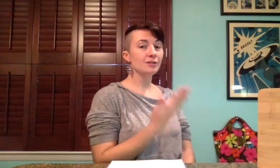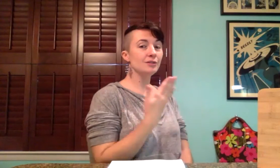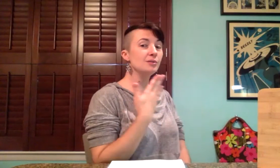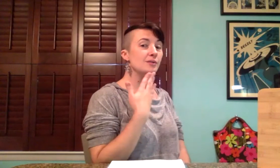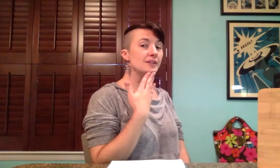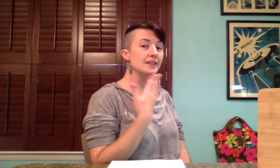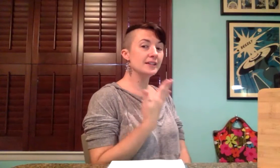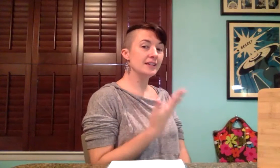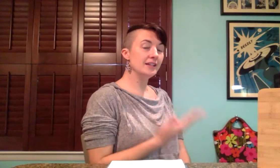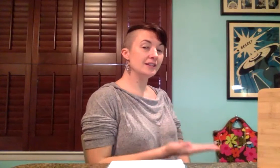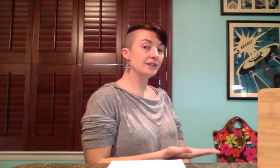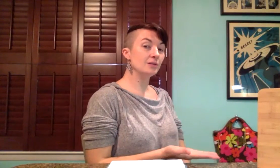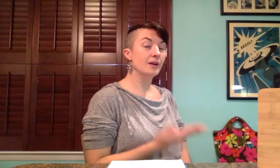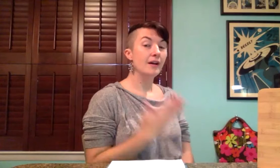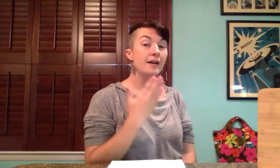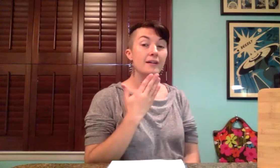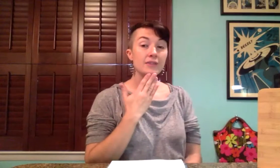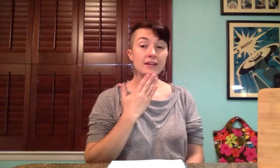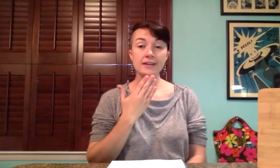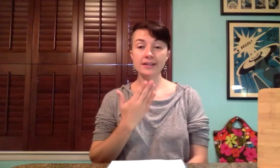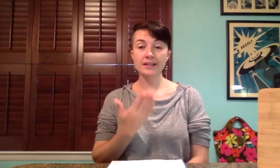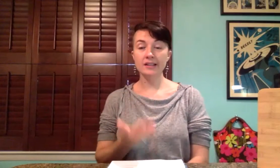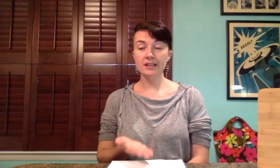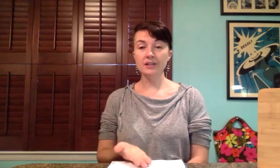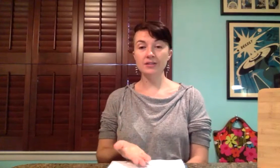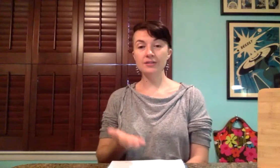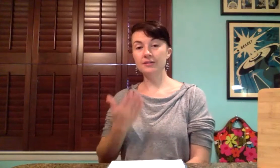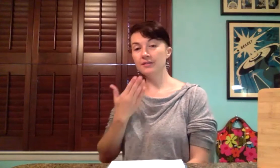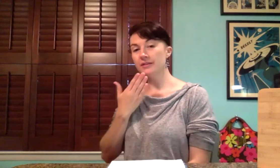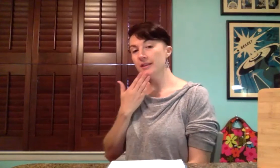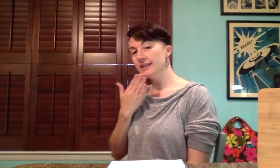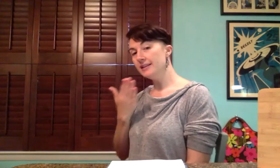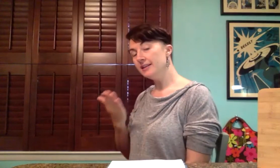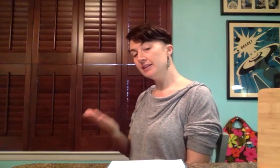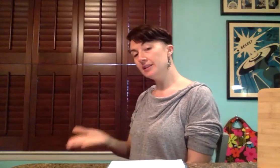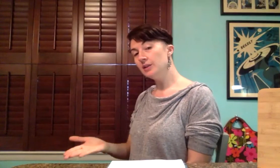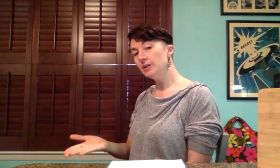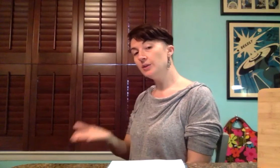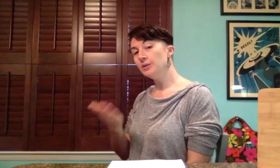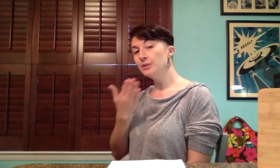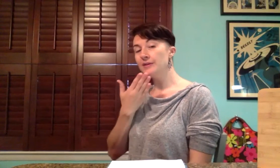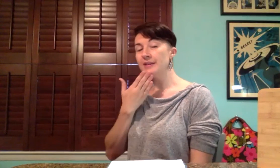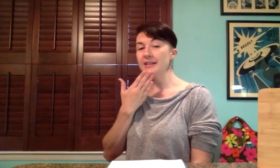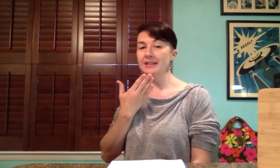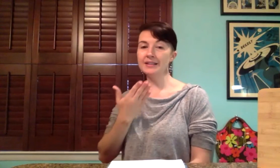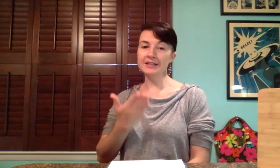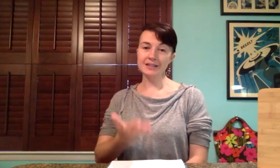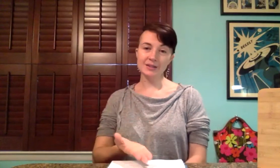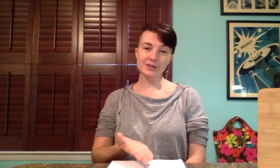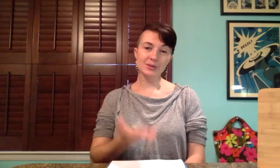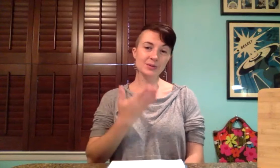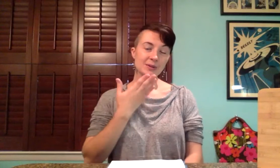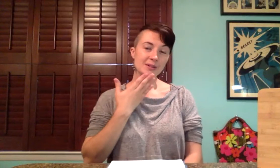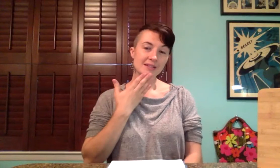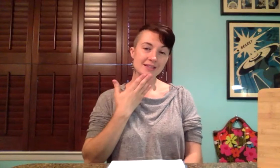you, thank you. Thank you, thank you, thank you,